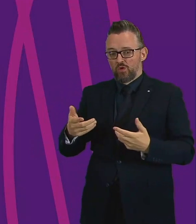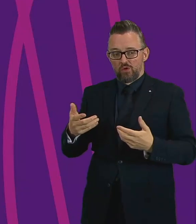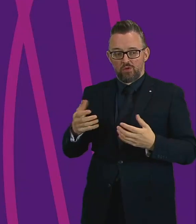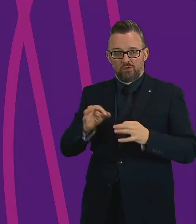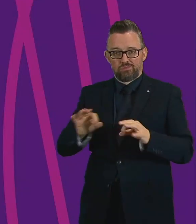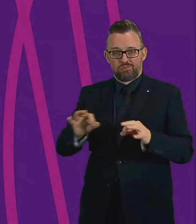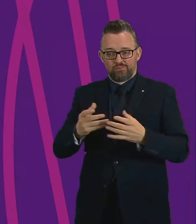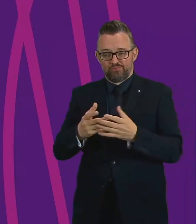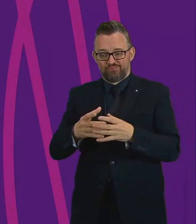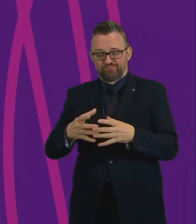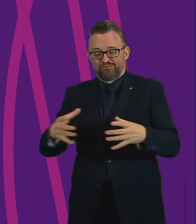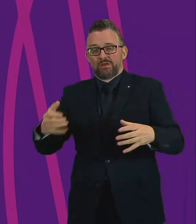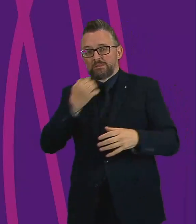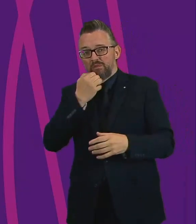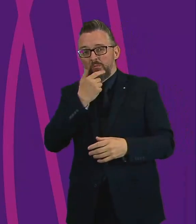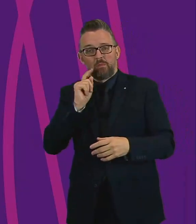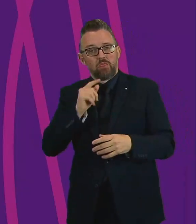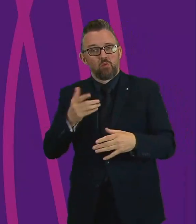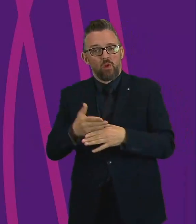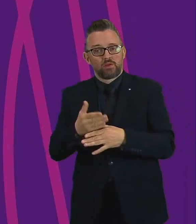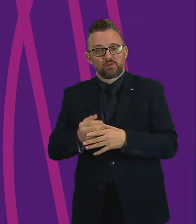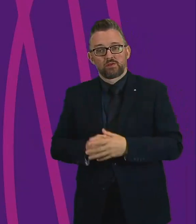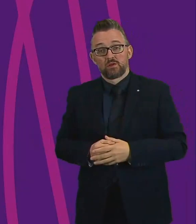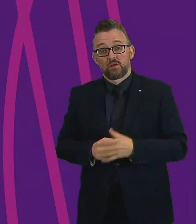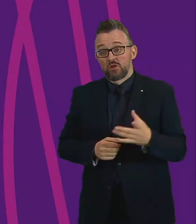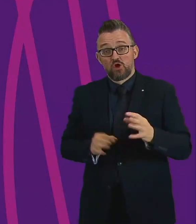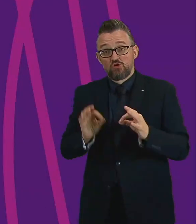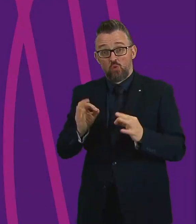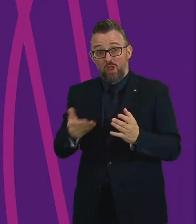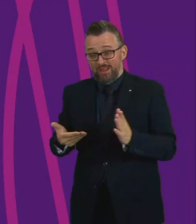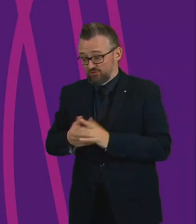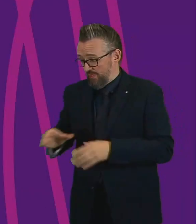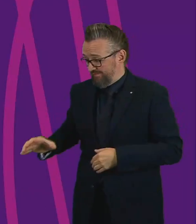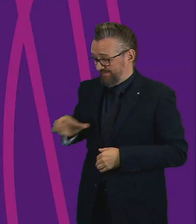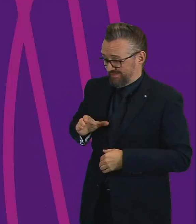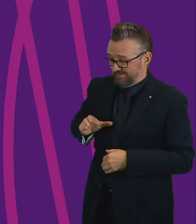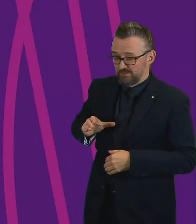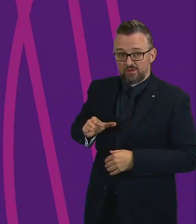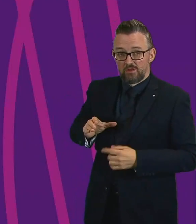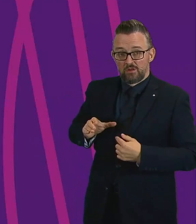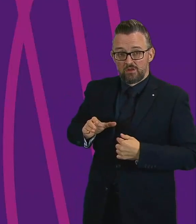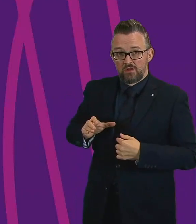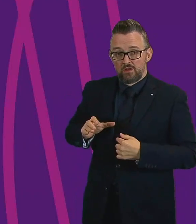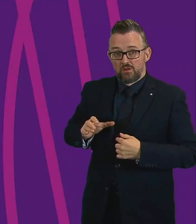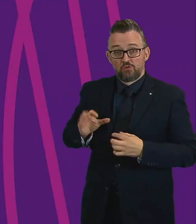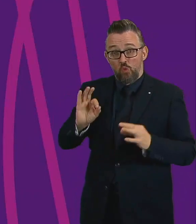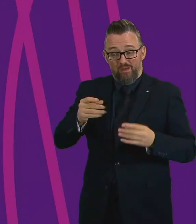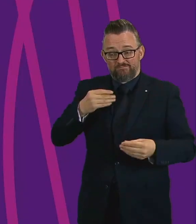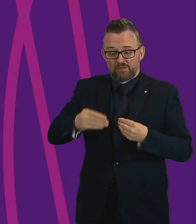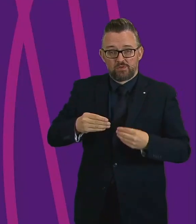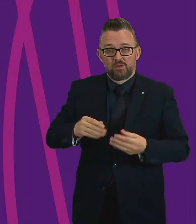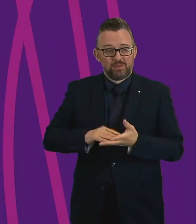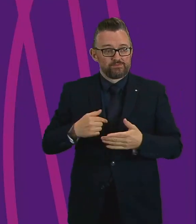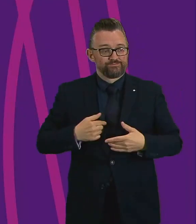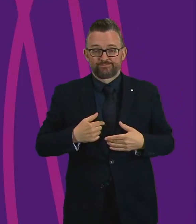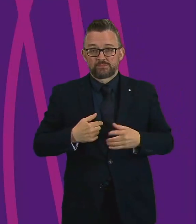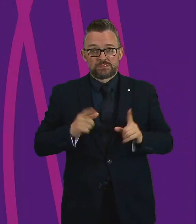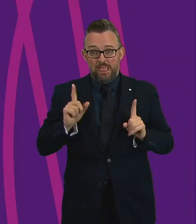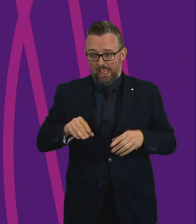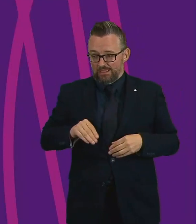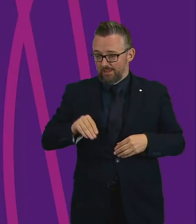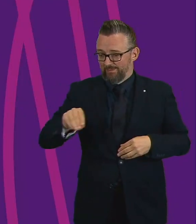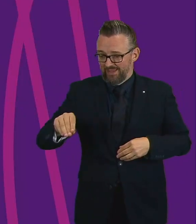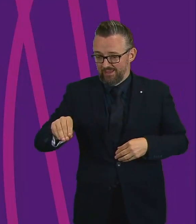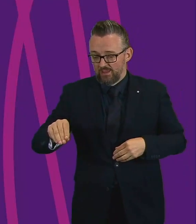And without additional funding or flexibilities, we will face the impossible choice of not funding those areas and thus